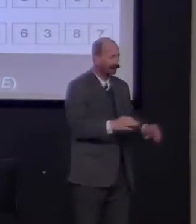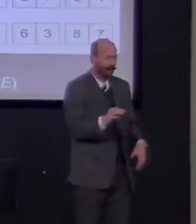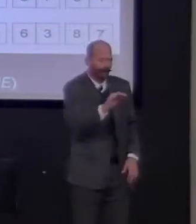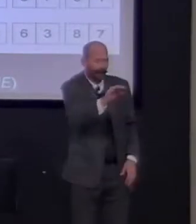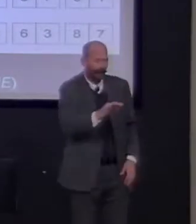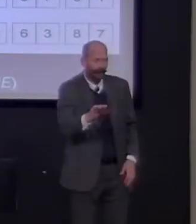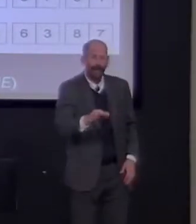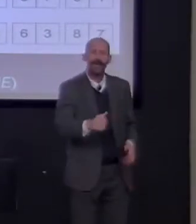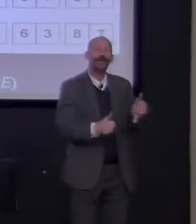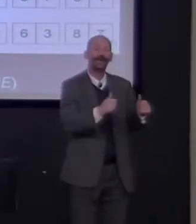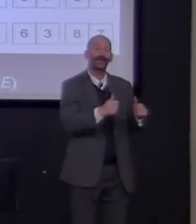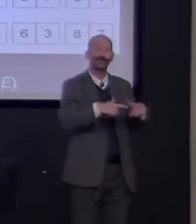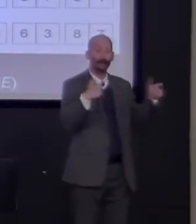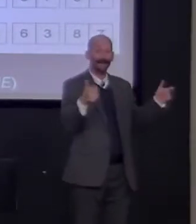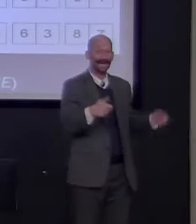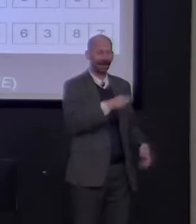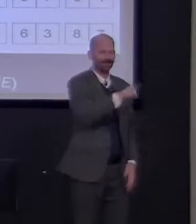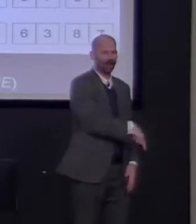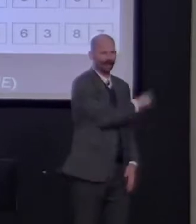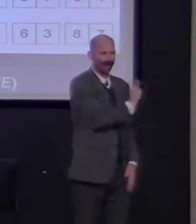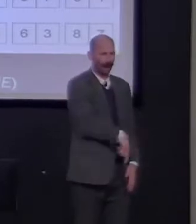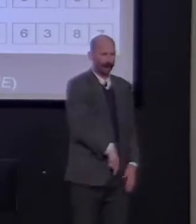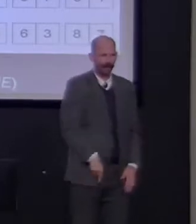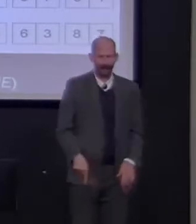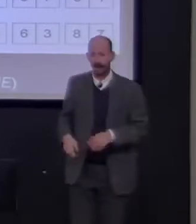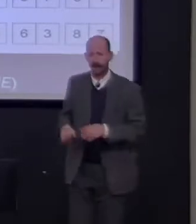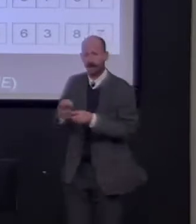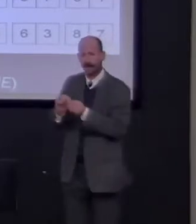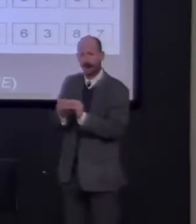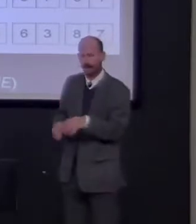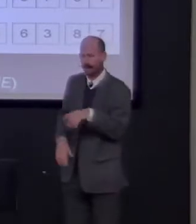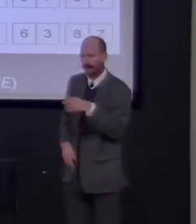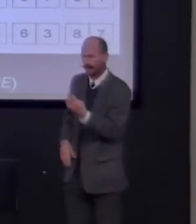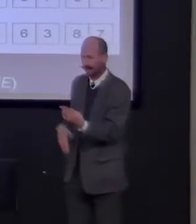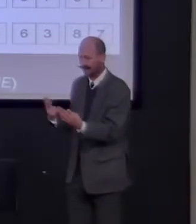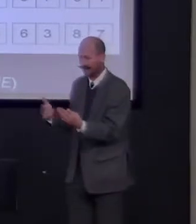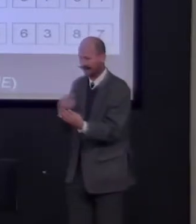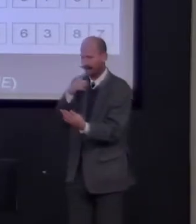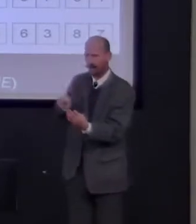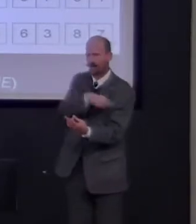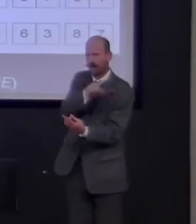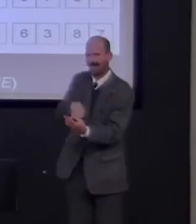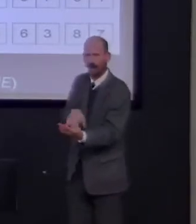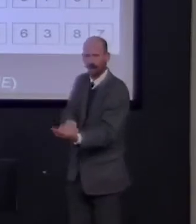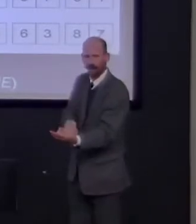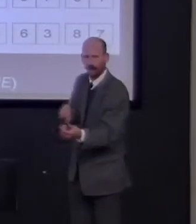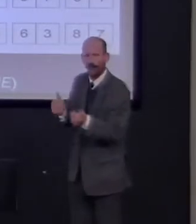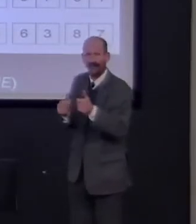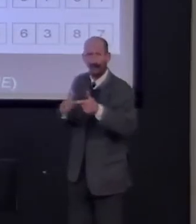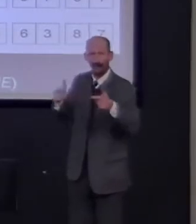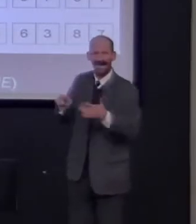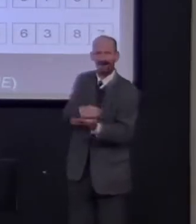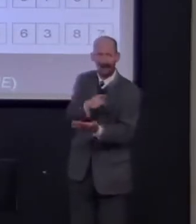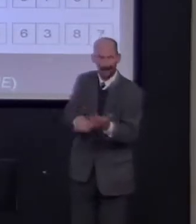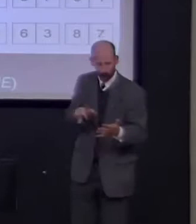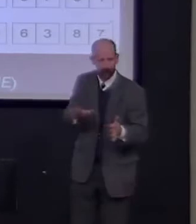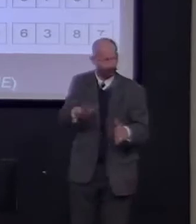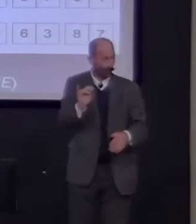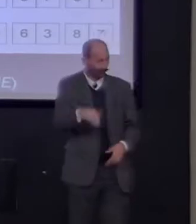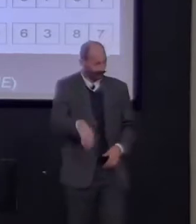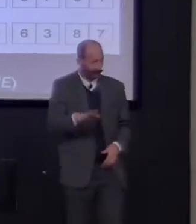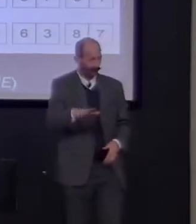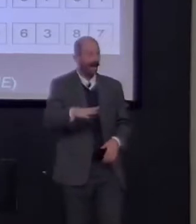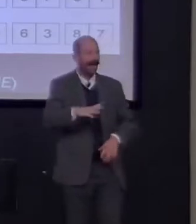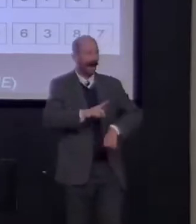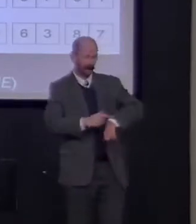larger Arabic digits as quickly and as accurately as they could. They were given 56 items per condition, and it was timed because